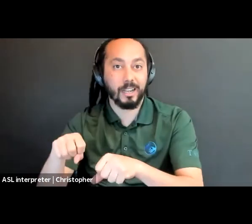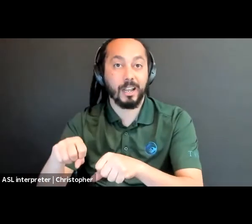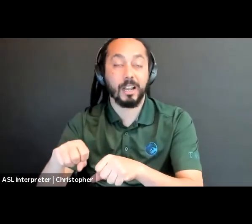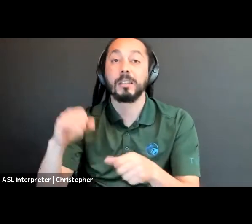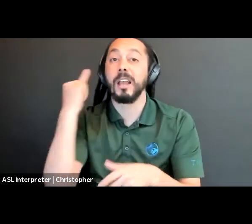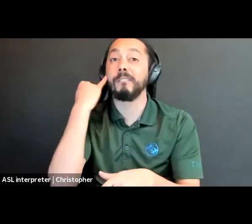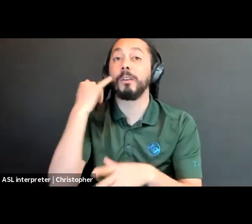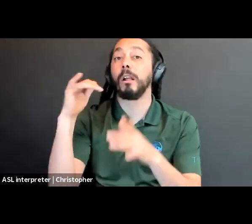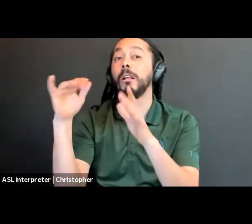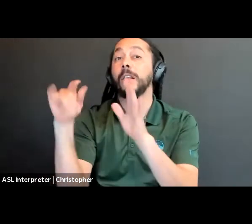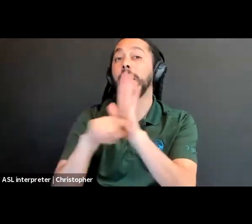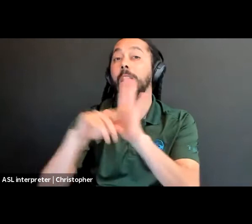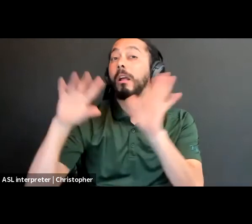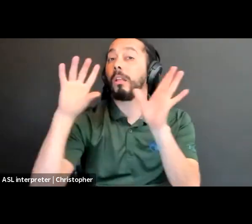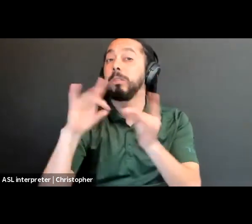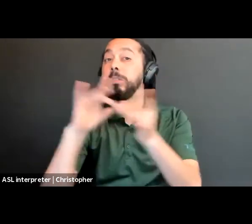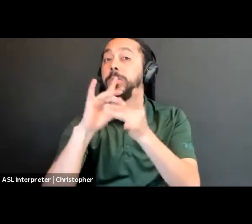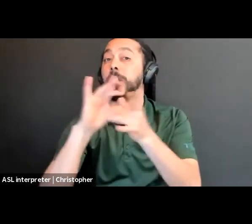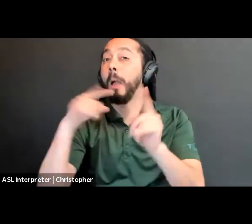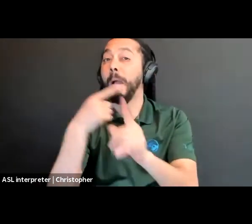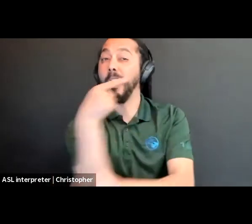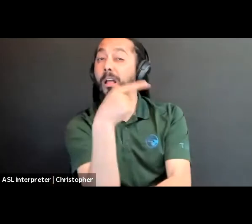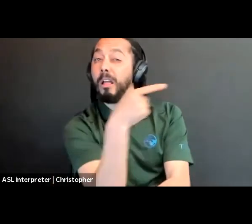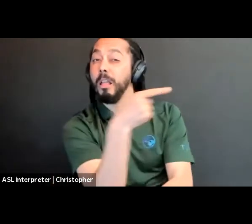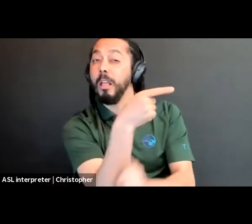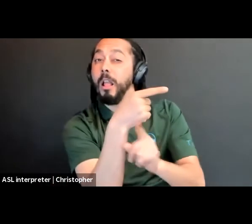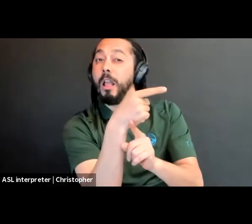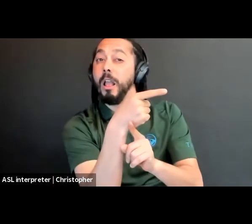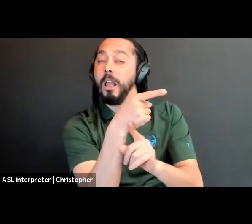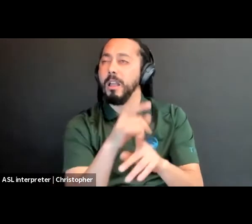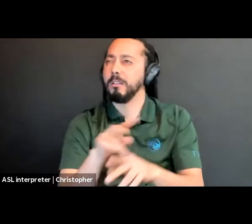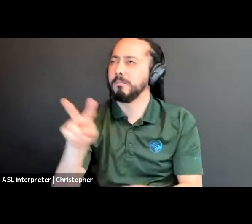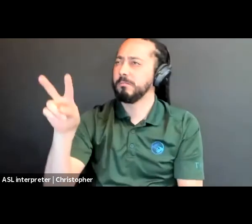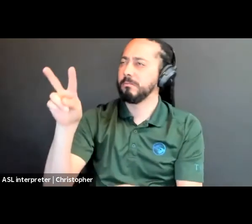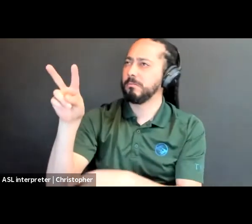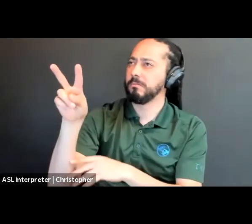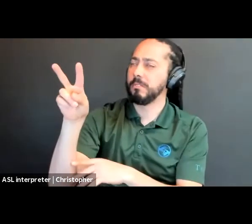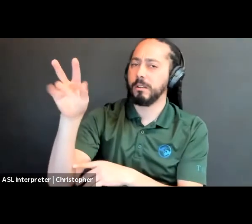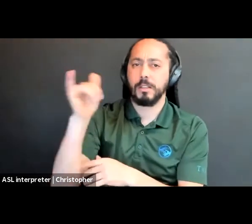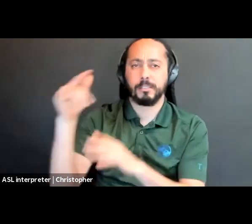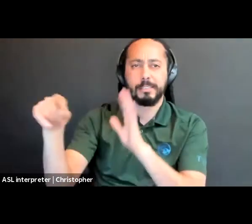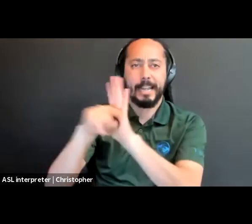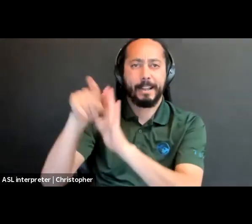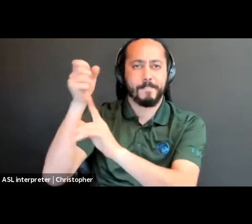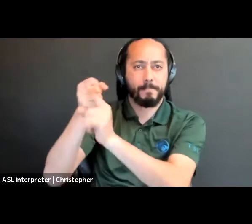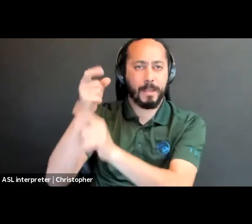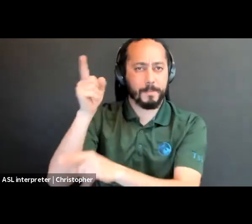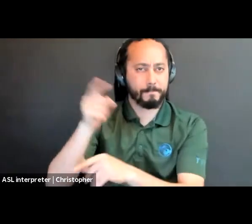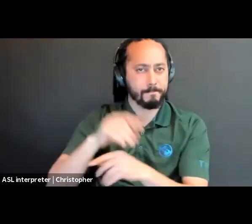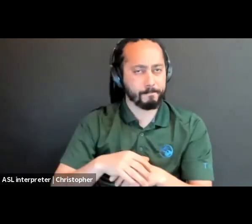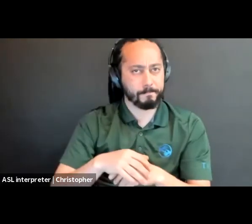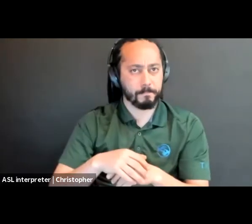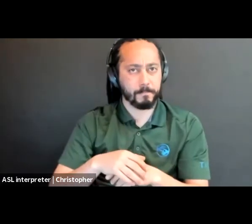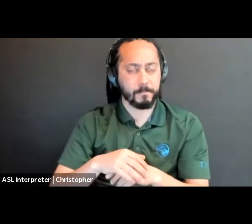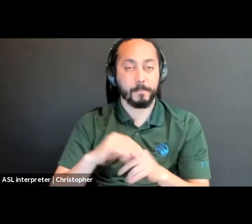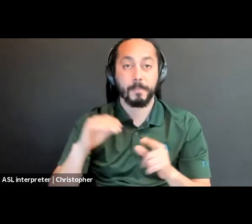other parent, it's gonna hurt the parent who's doing the bad-mouthing. And we recognize that a willful campaign to undermine